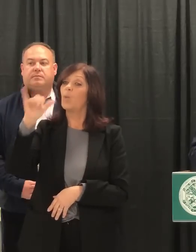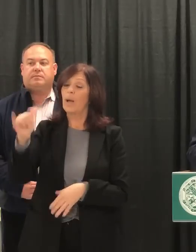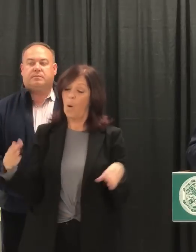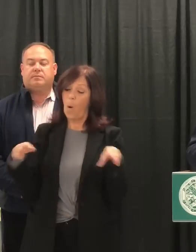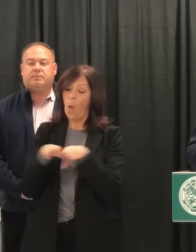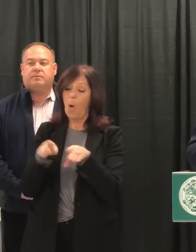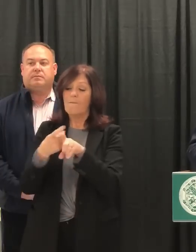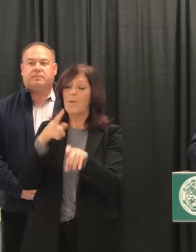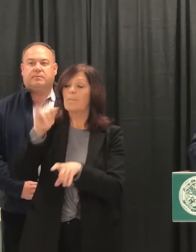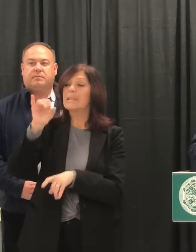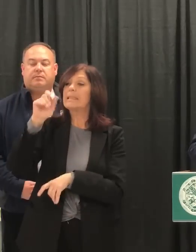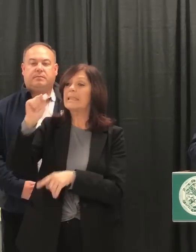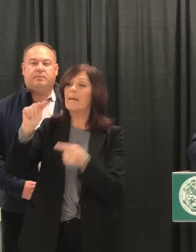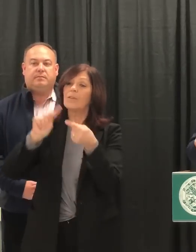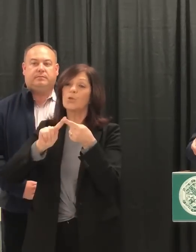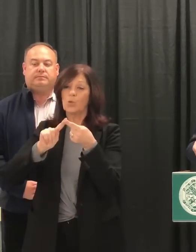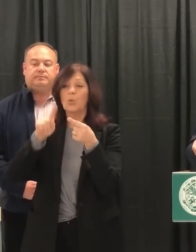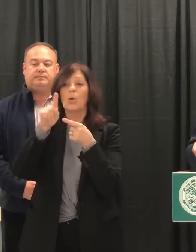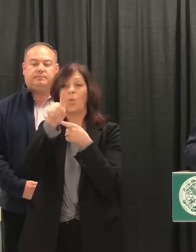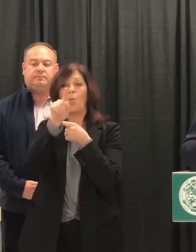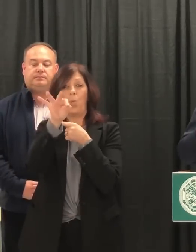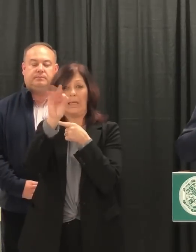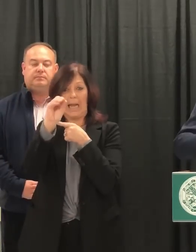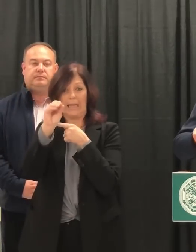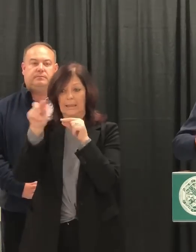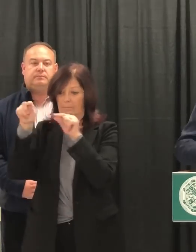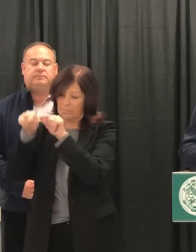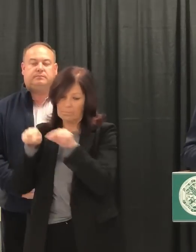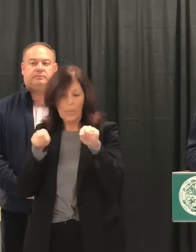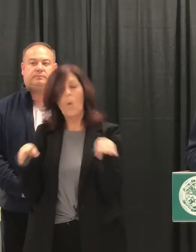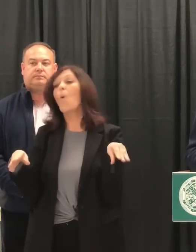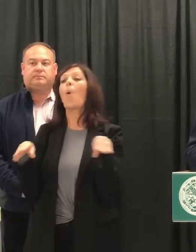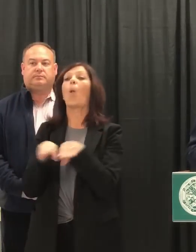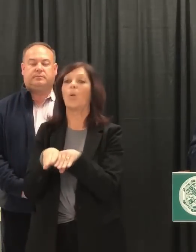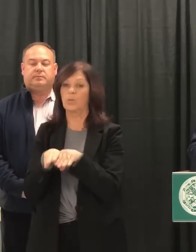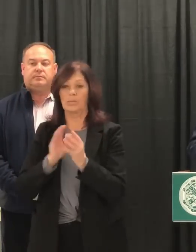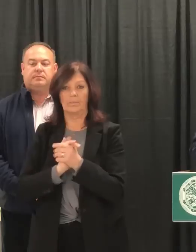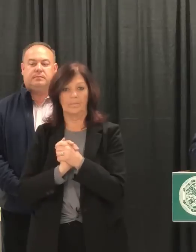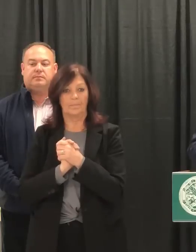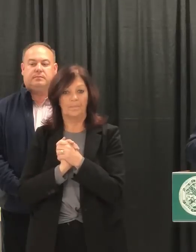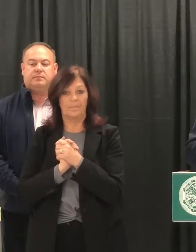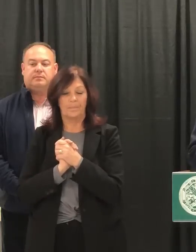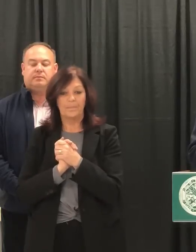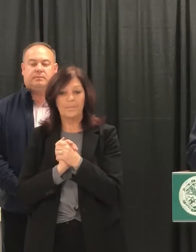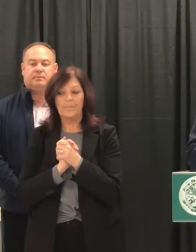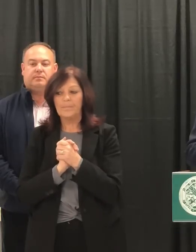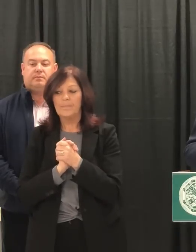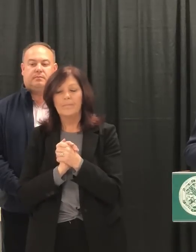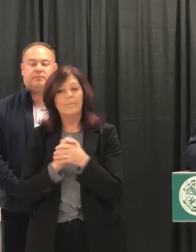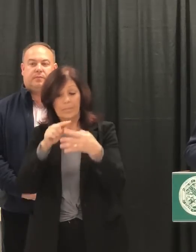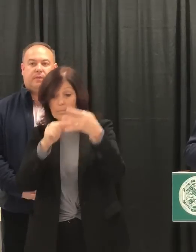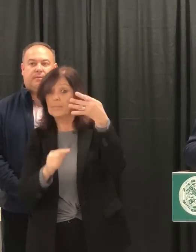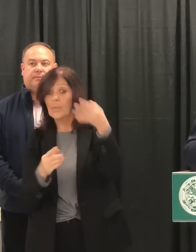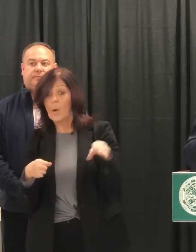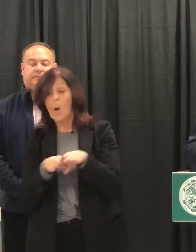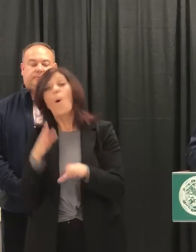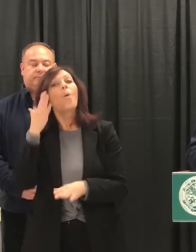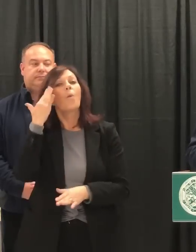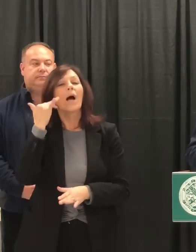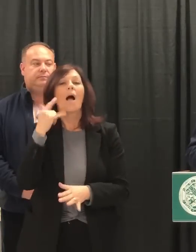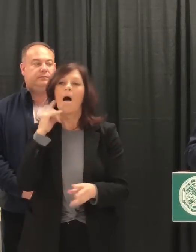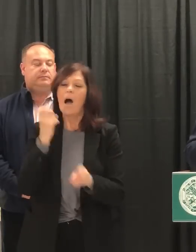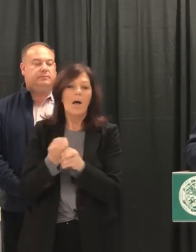Street to the I-190, the Niagara Thruway, and to the downtown corridor. These roads are closed because they are